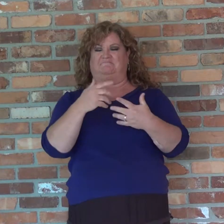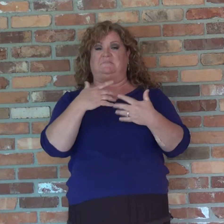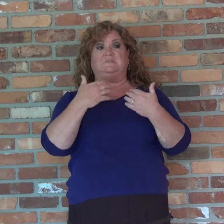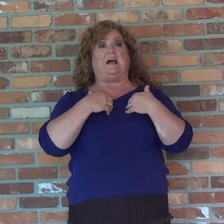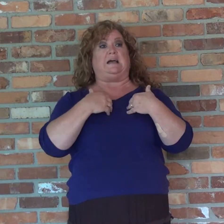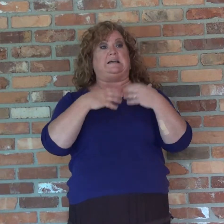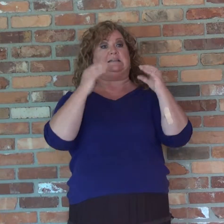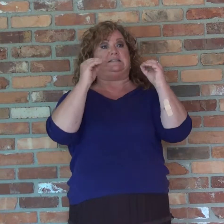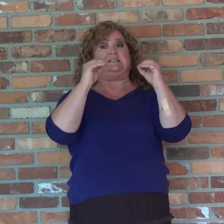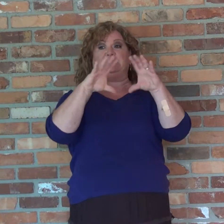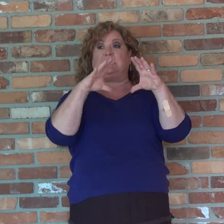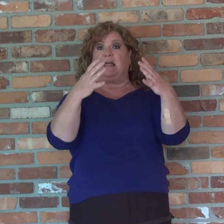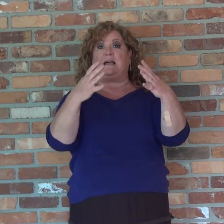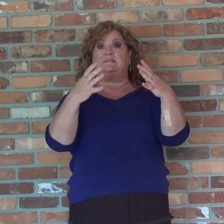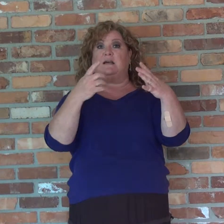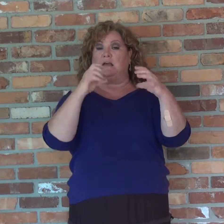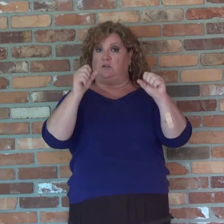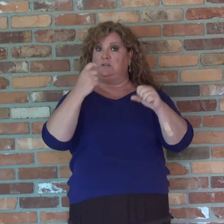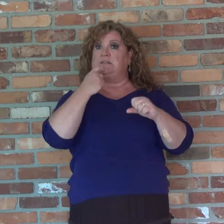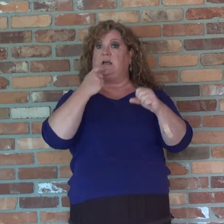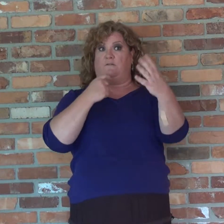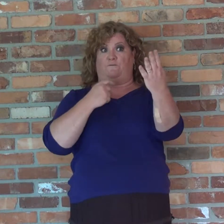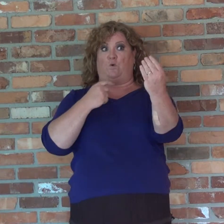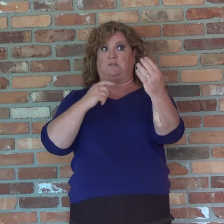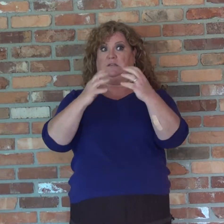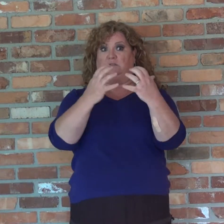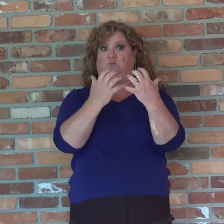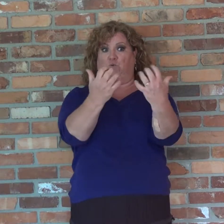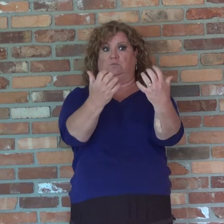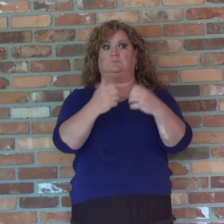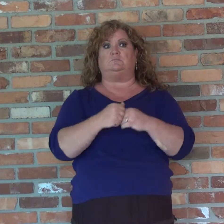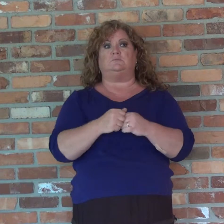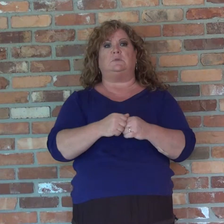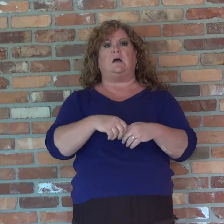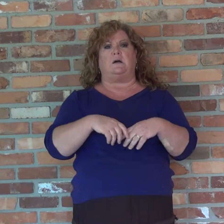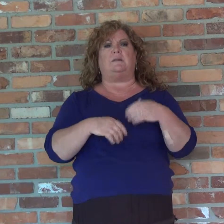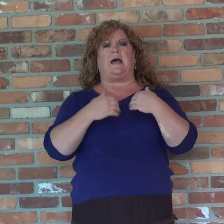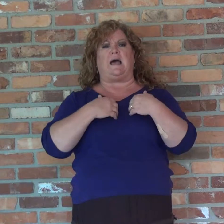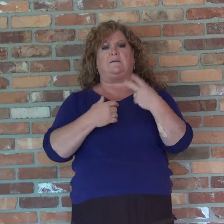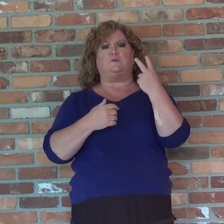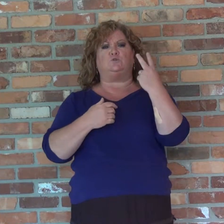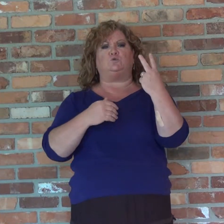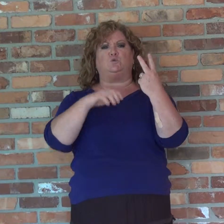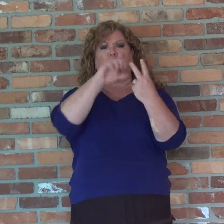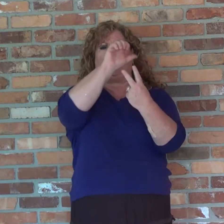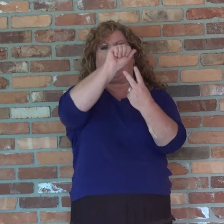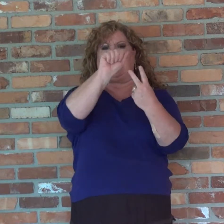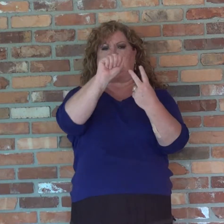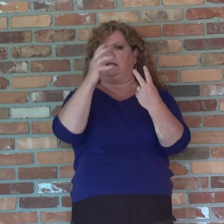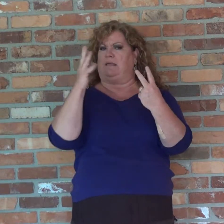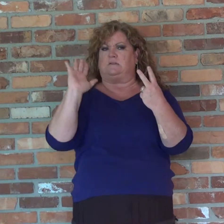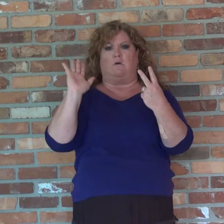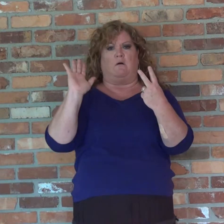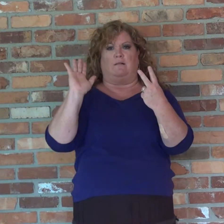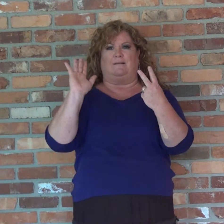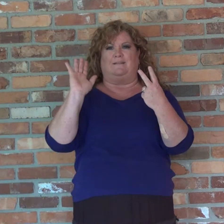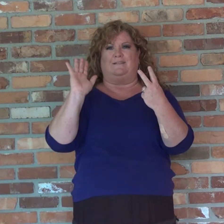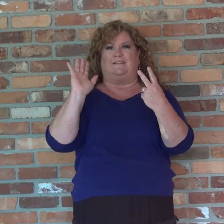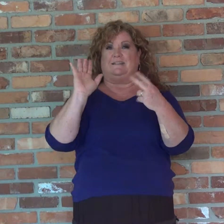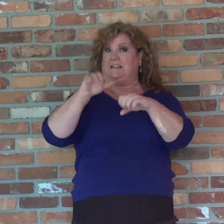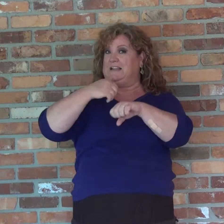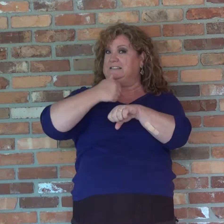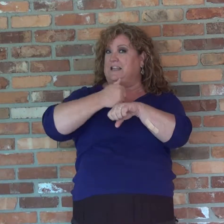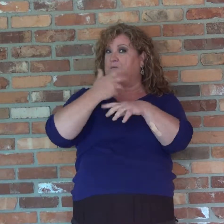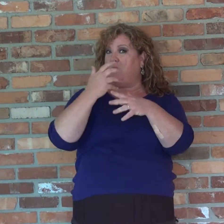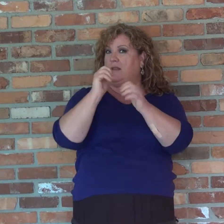was teaching a class and there's 14 people in the class and I said, hey, I'm going to give out 2 A's, that's all. I've created